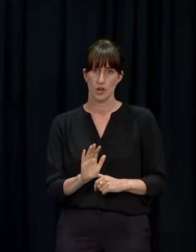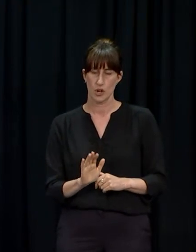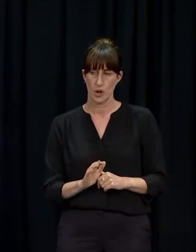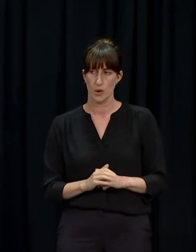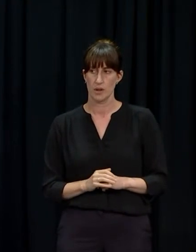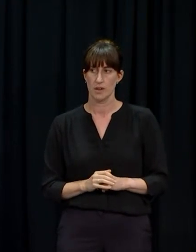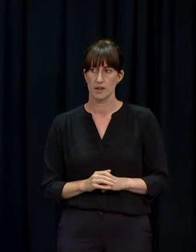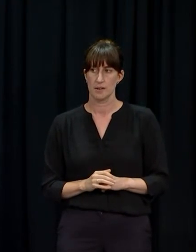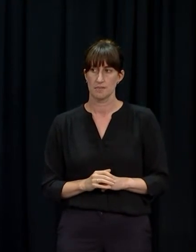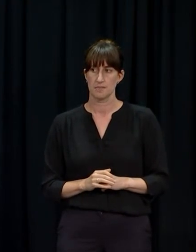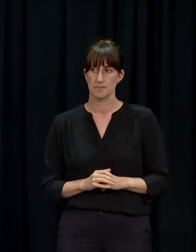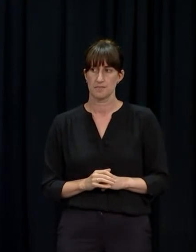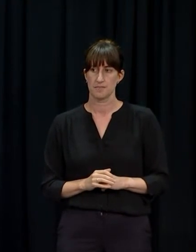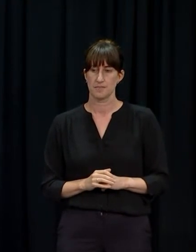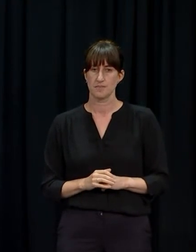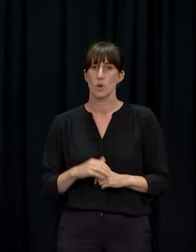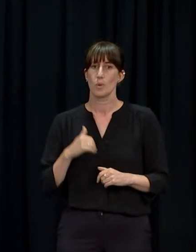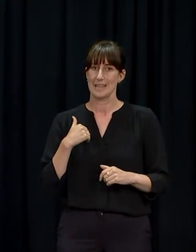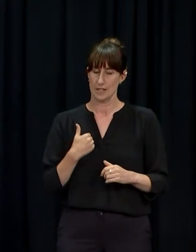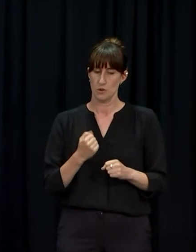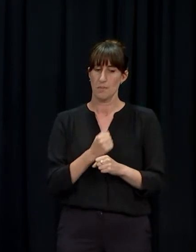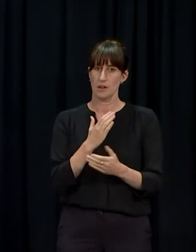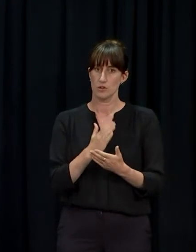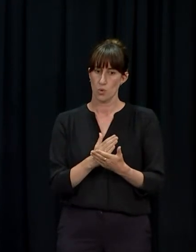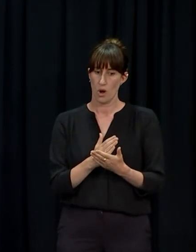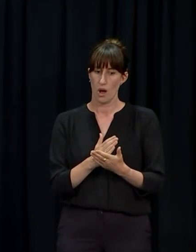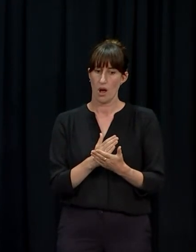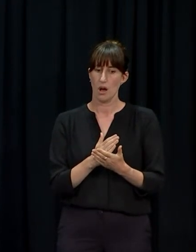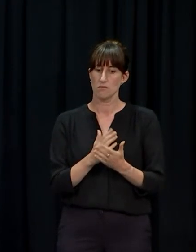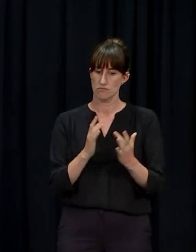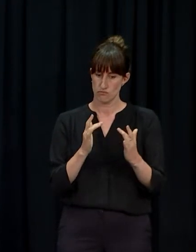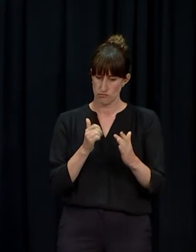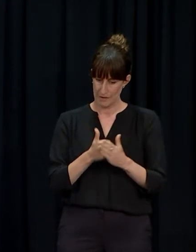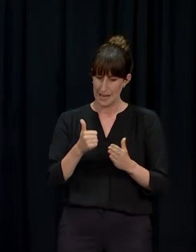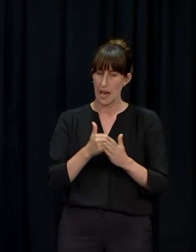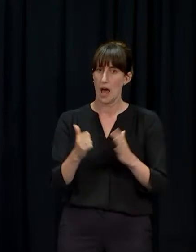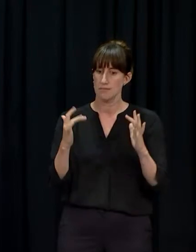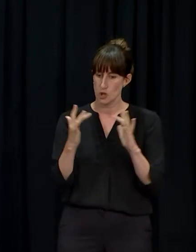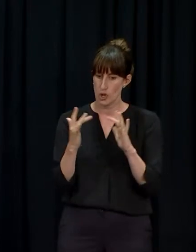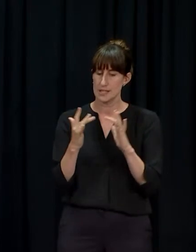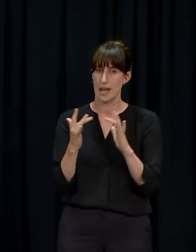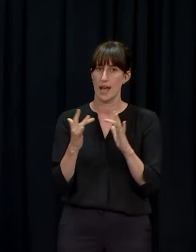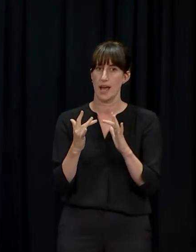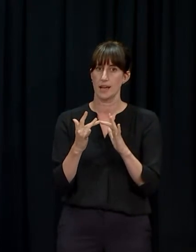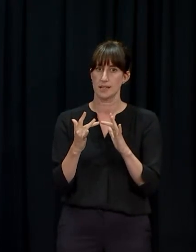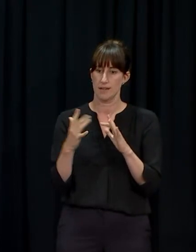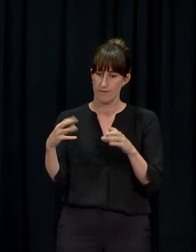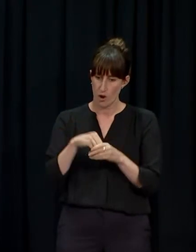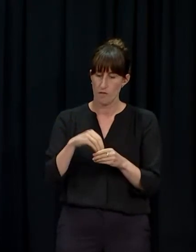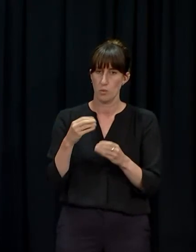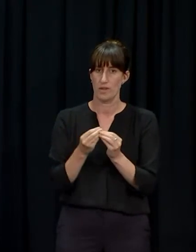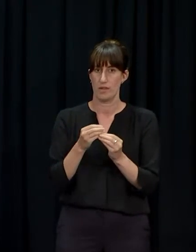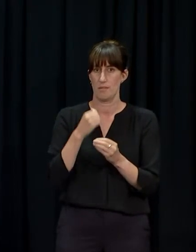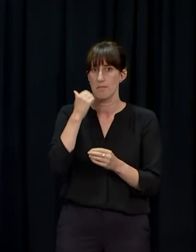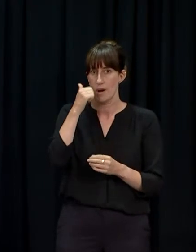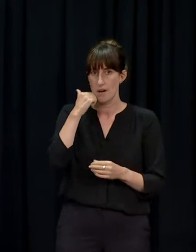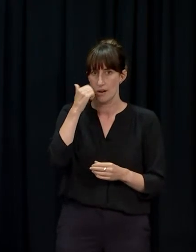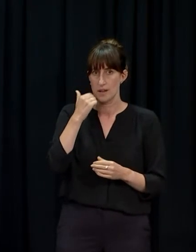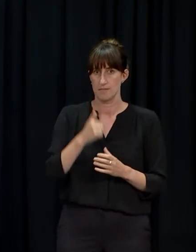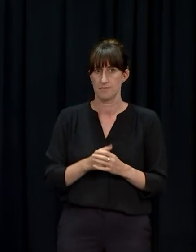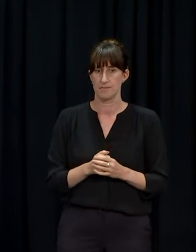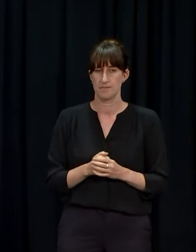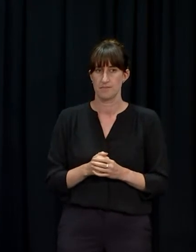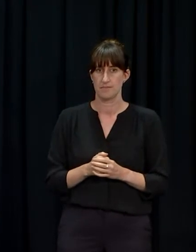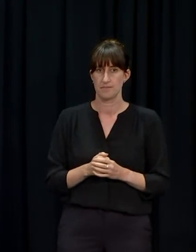and do is make sure that we are in regular contact, as Dr. Bloomfield has outlined, and occurs at the